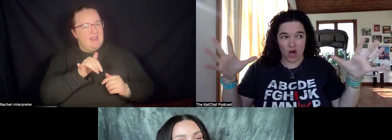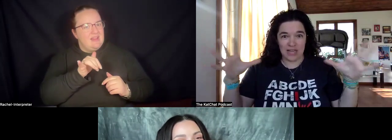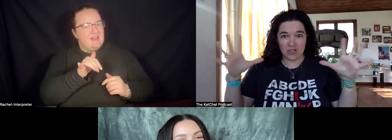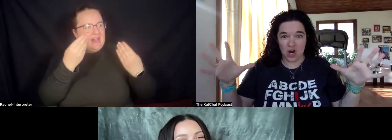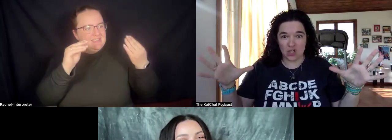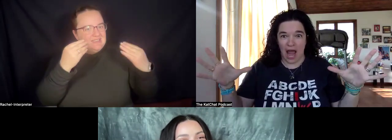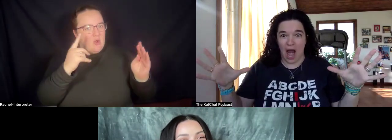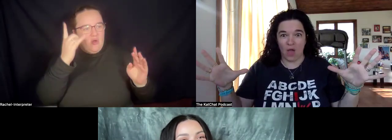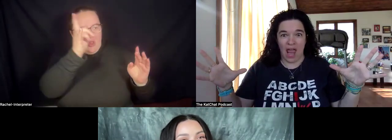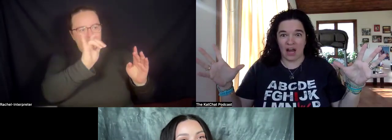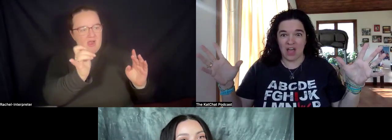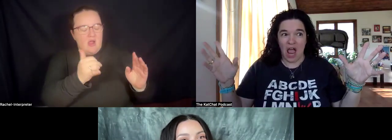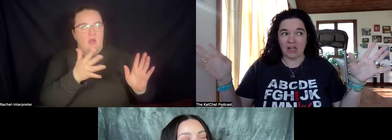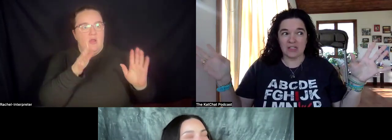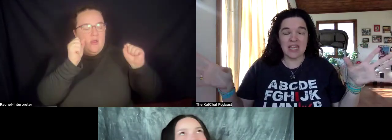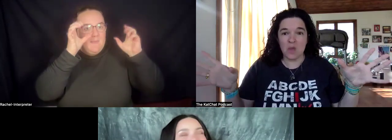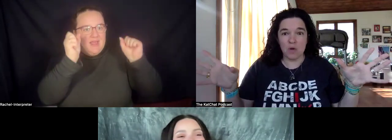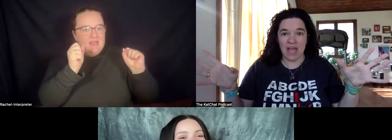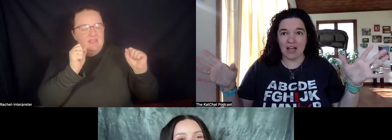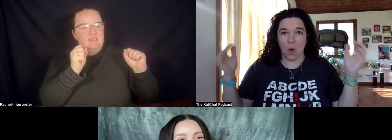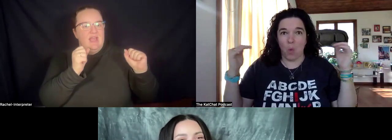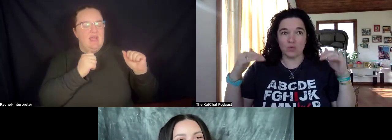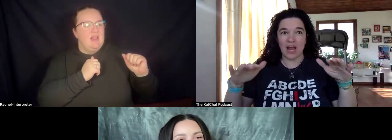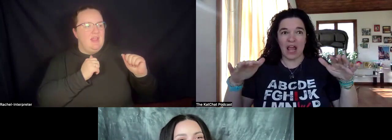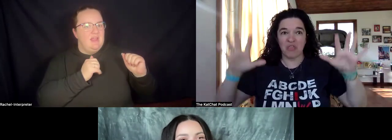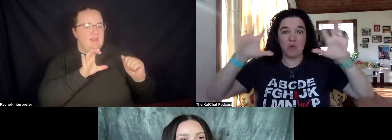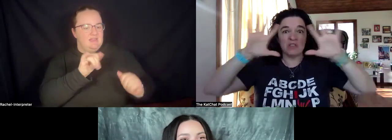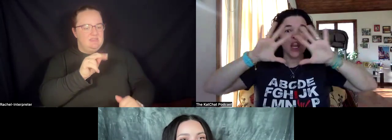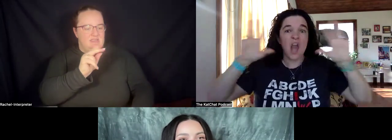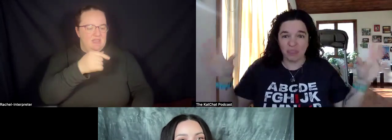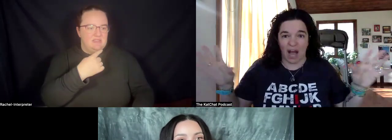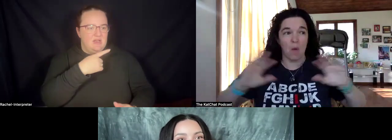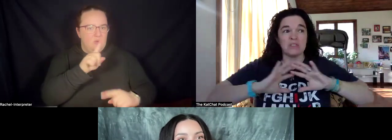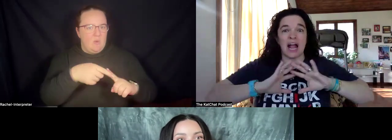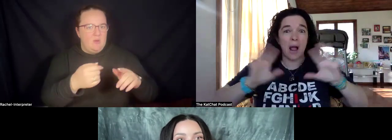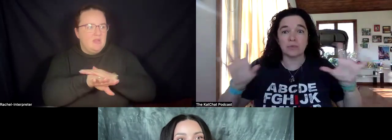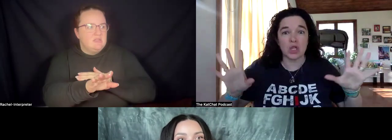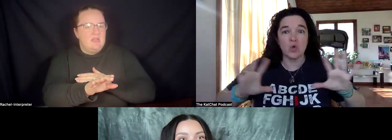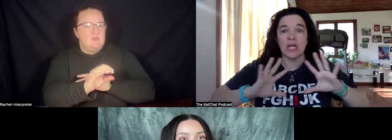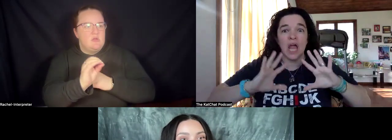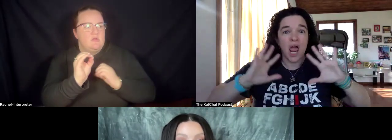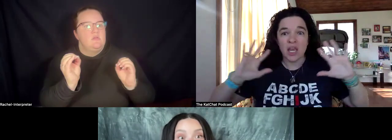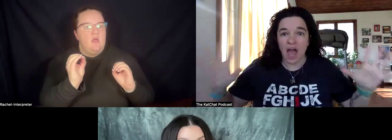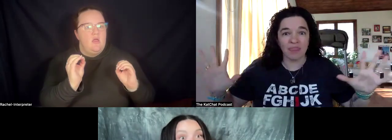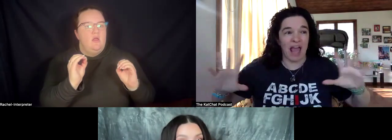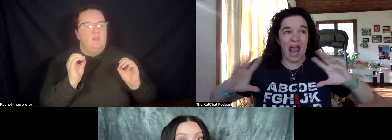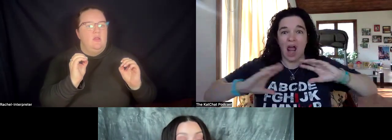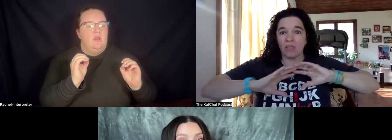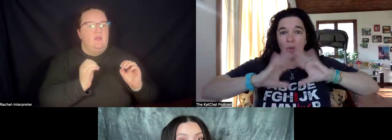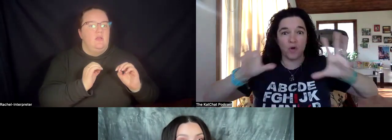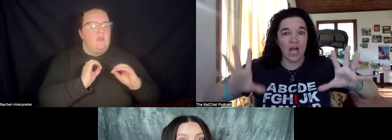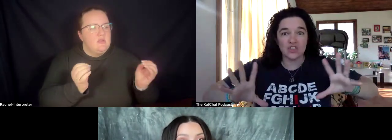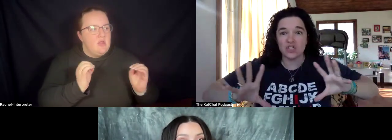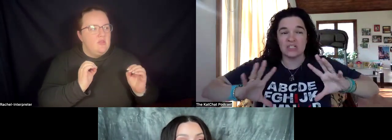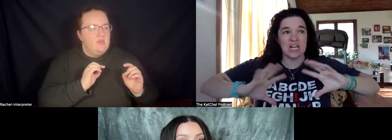store looked and turned out, and Oh, Cindy was there the one weekend, and there was like nothing. It was like absolutely nothing,